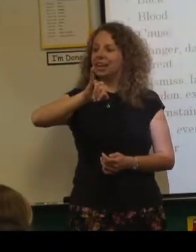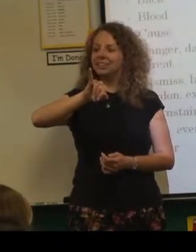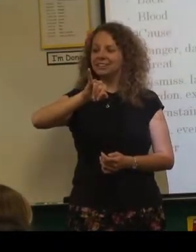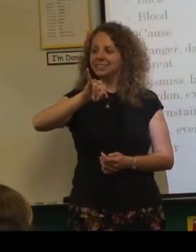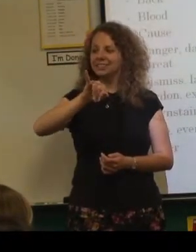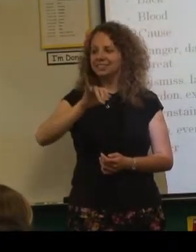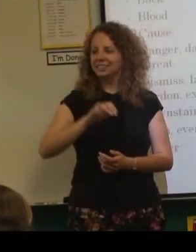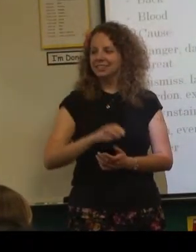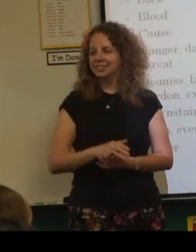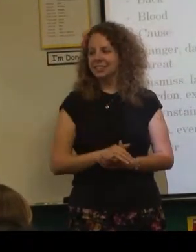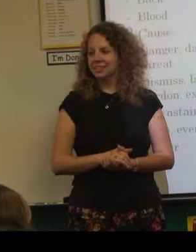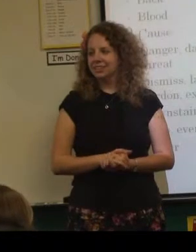Lexicalized,